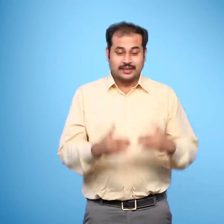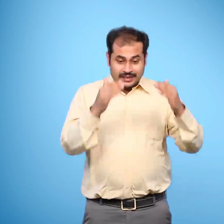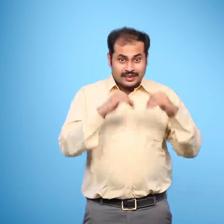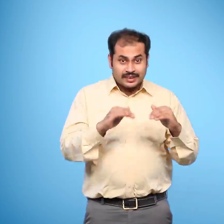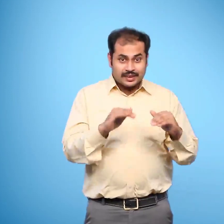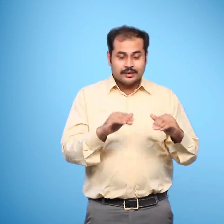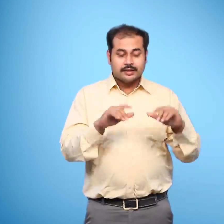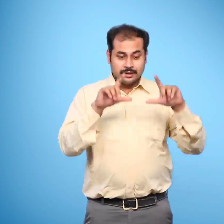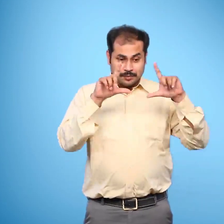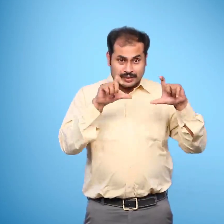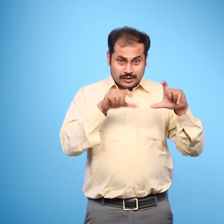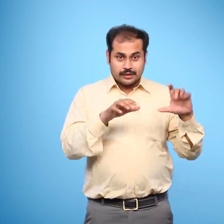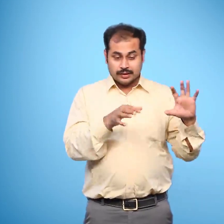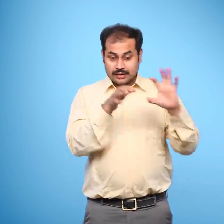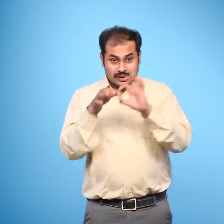and some text.